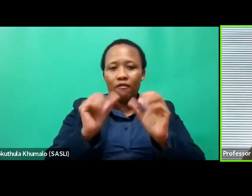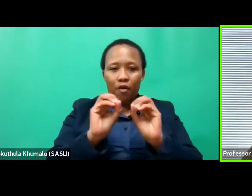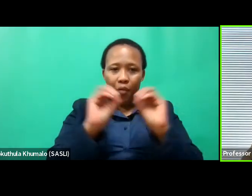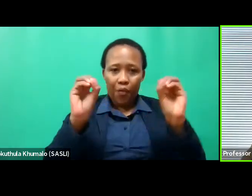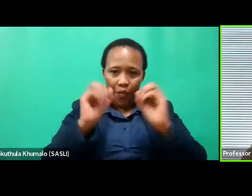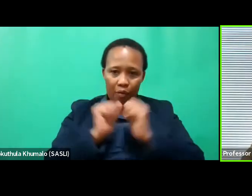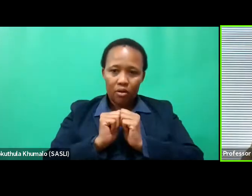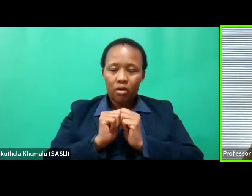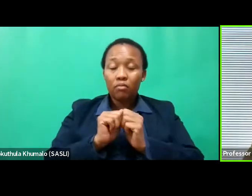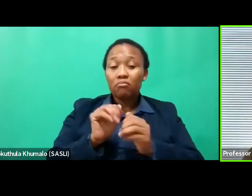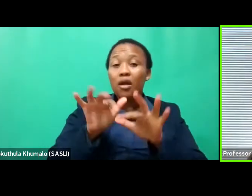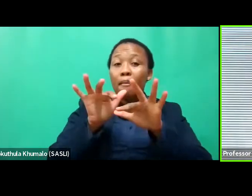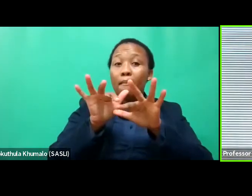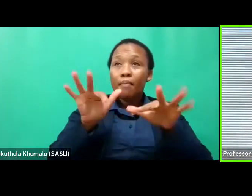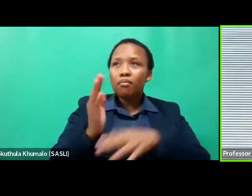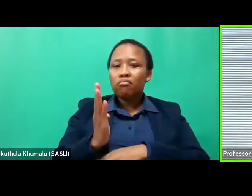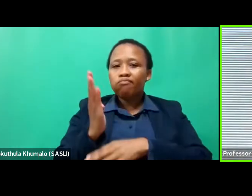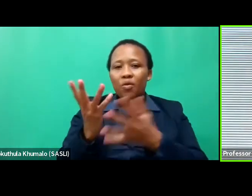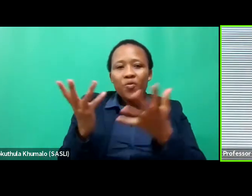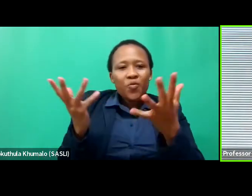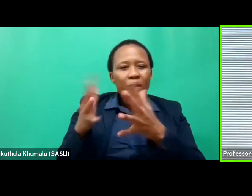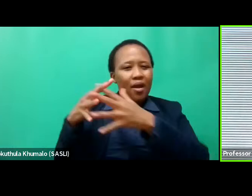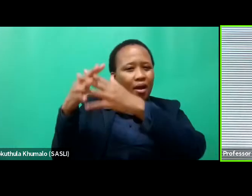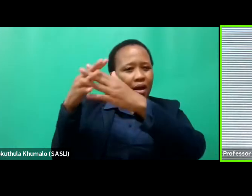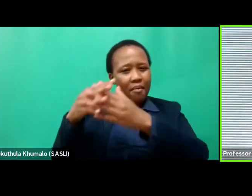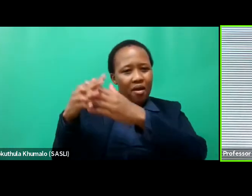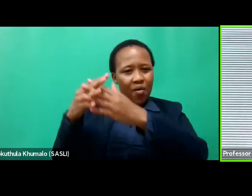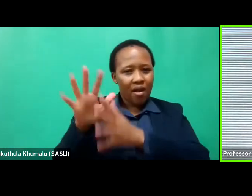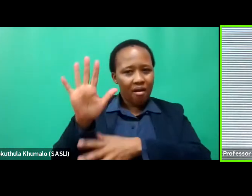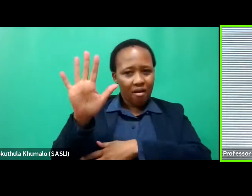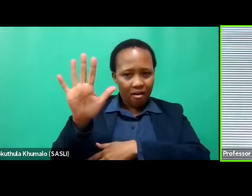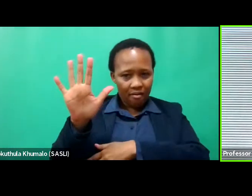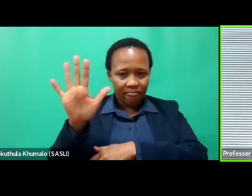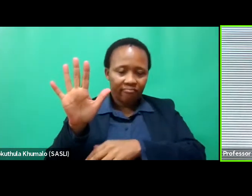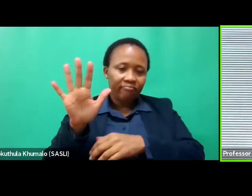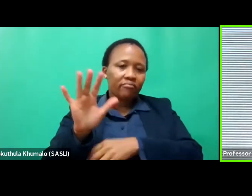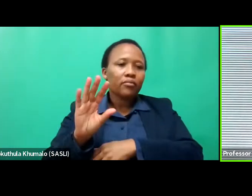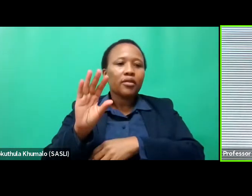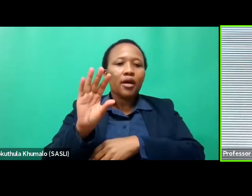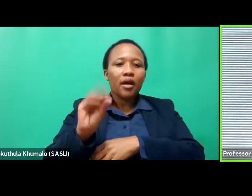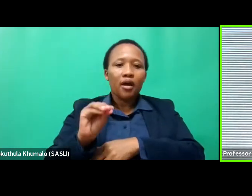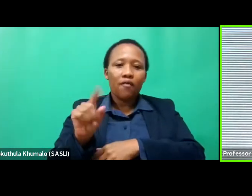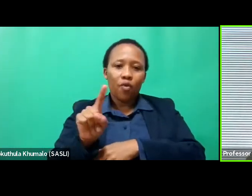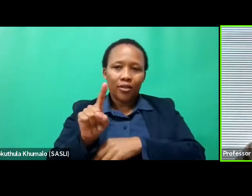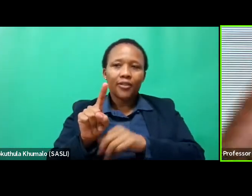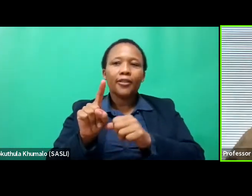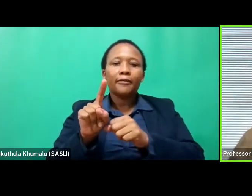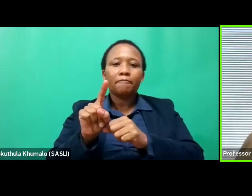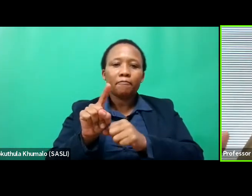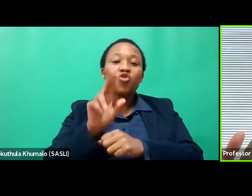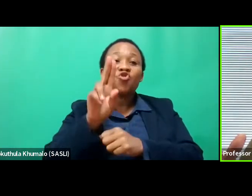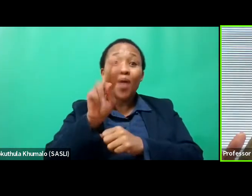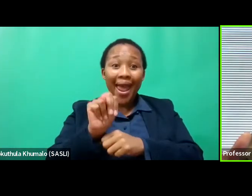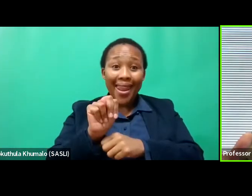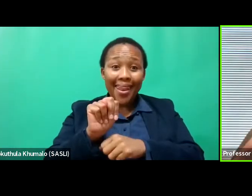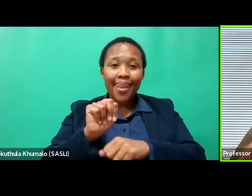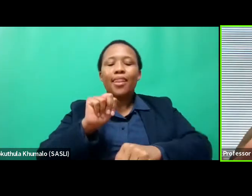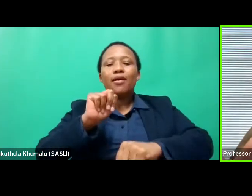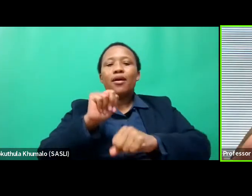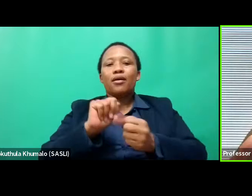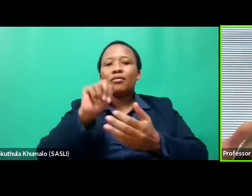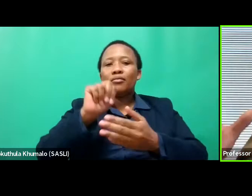States when they had this UN summit now on education, where you got a whole lot of middle class